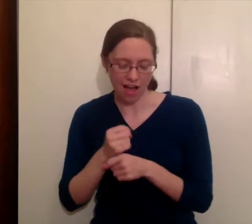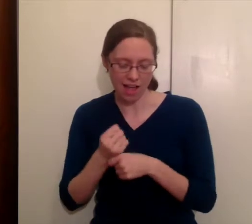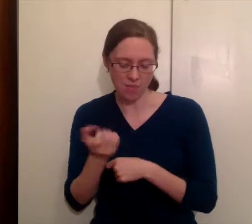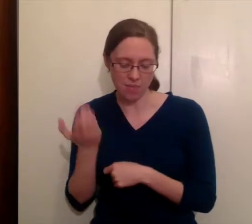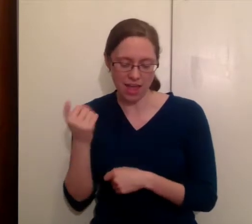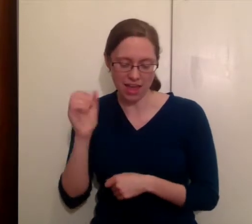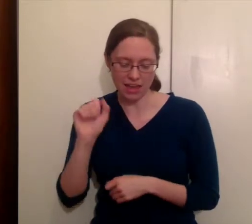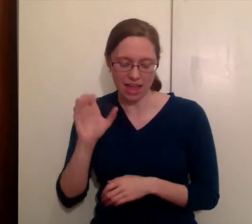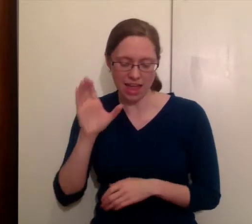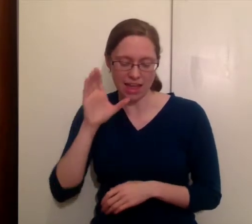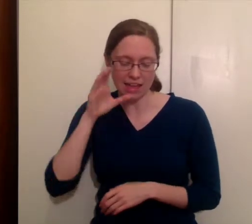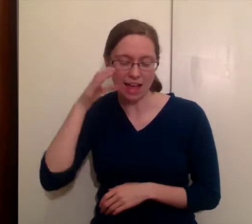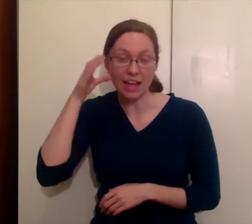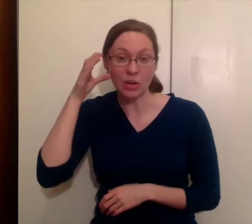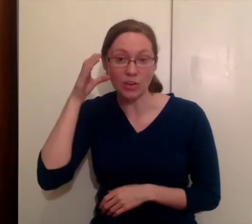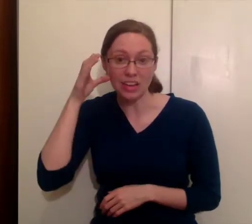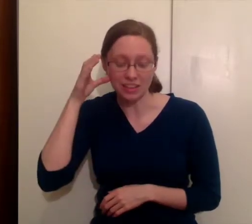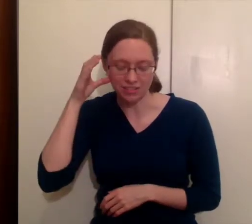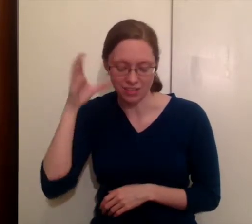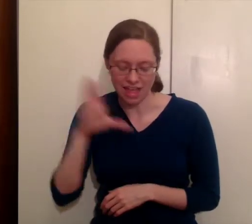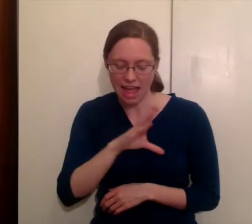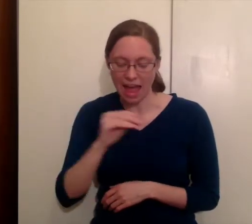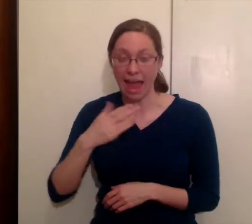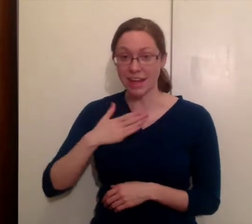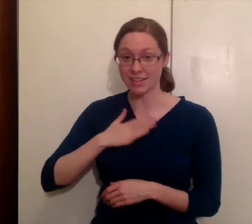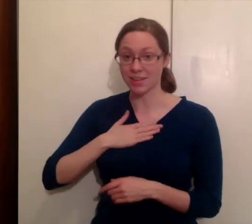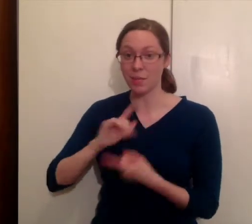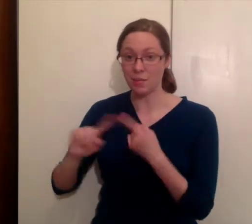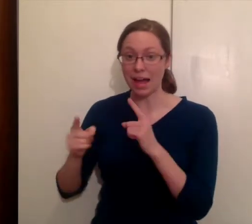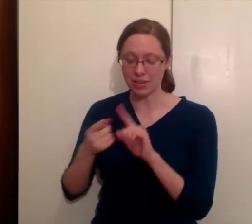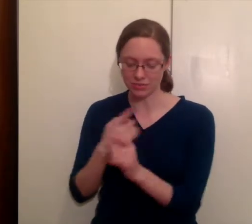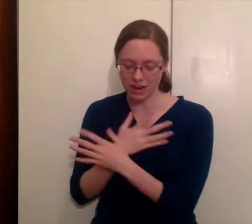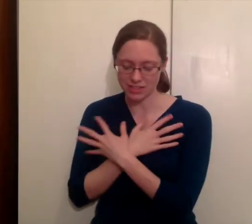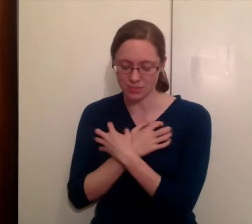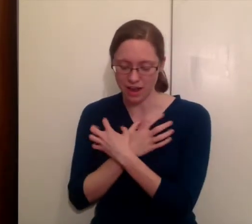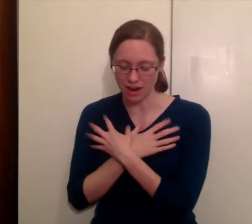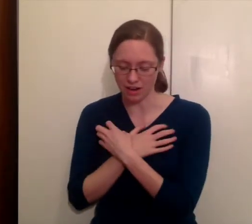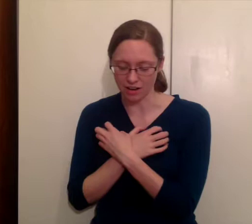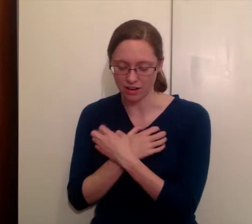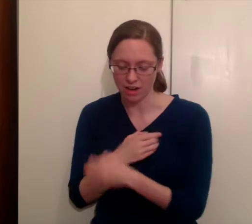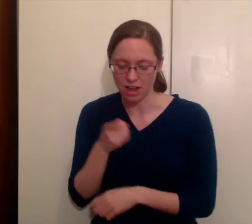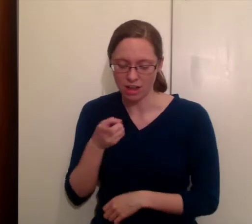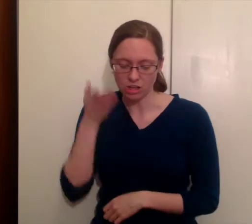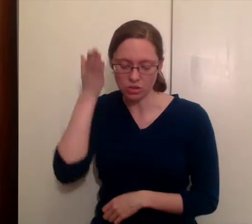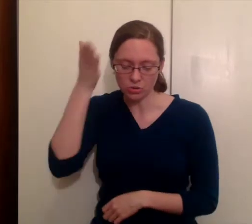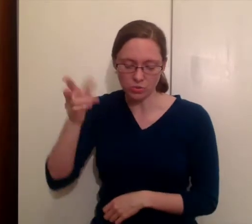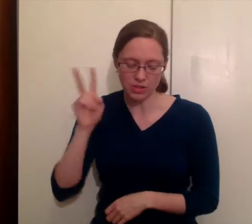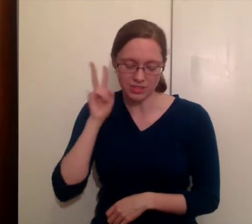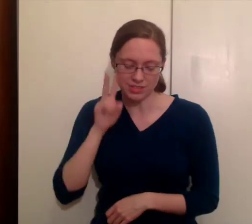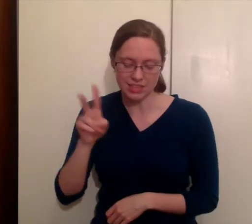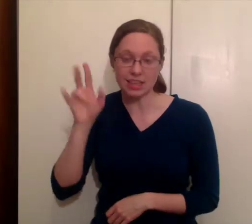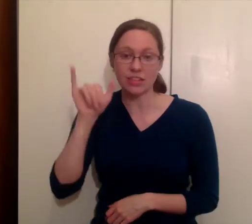I made a coyote and my friend bear. You will see